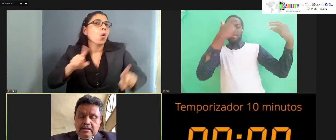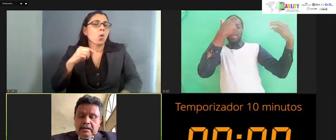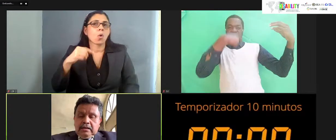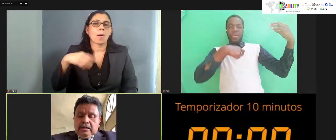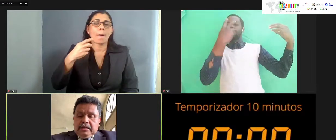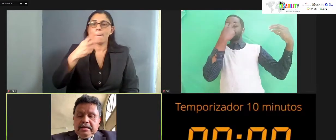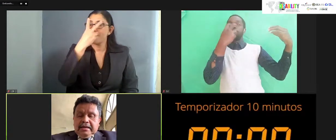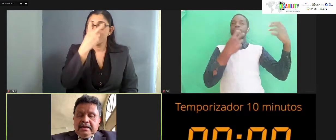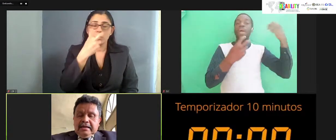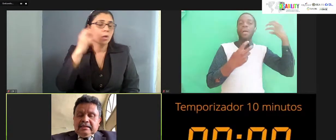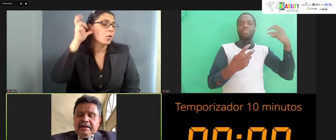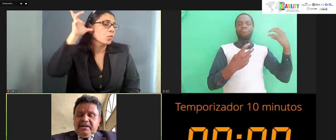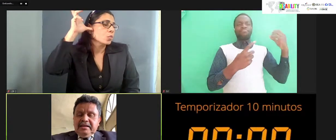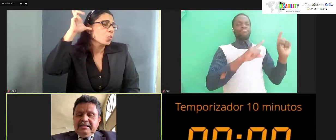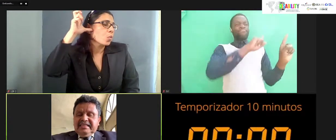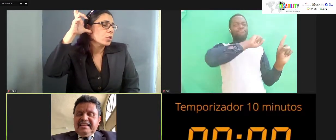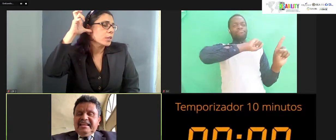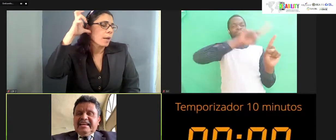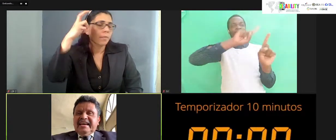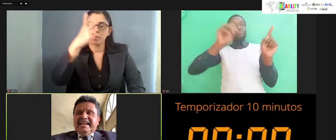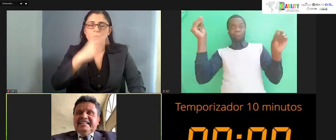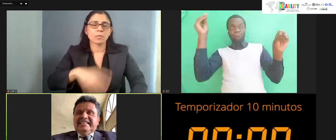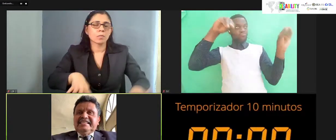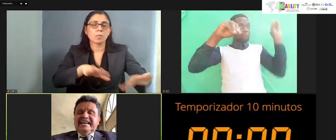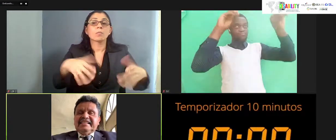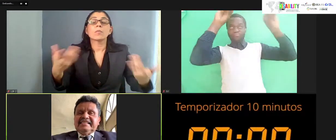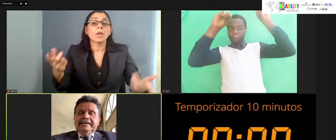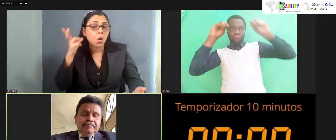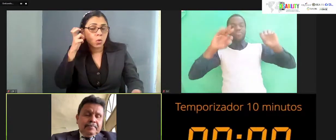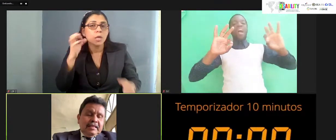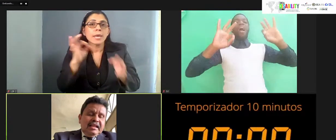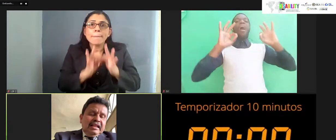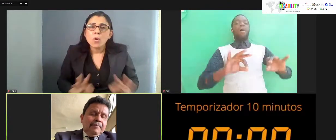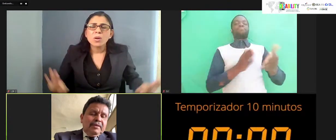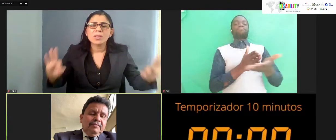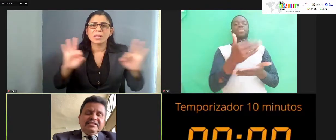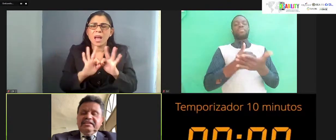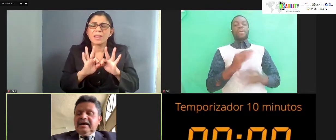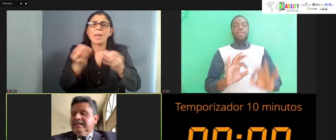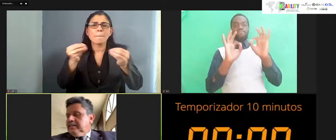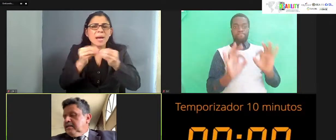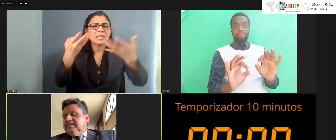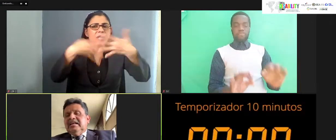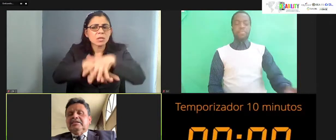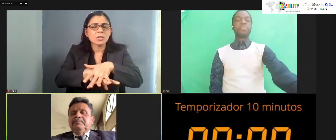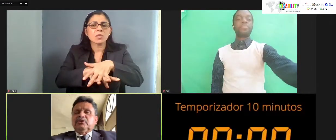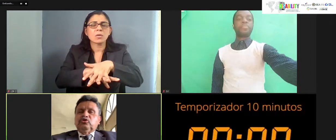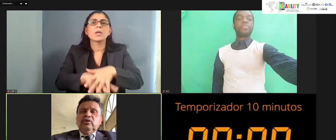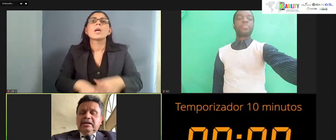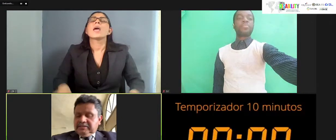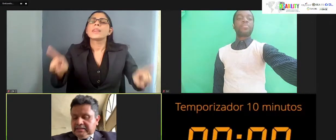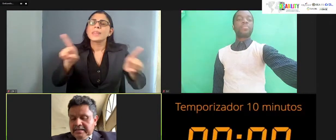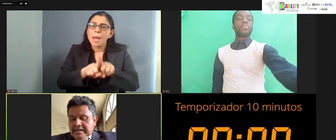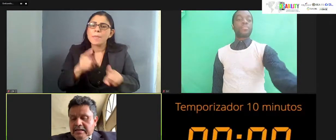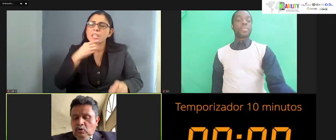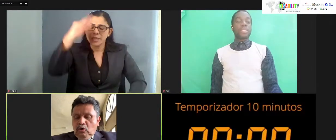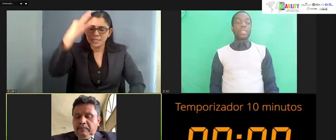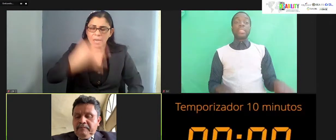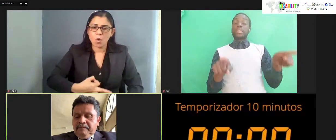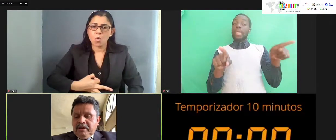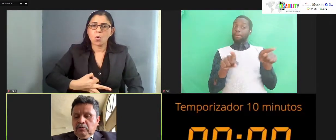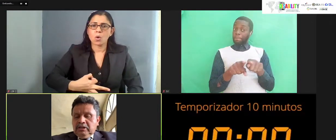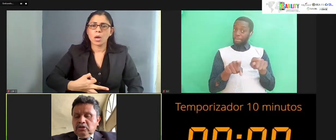signaling signature for people with visual disabilities we need to also guarantee the privacy